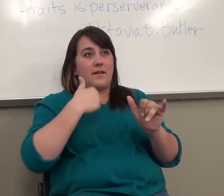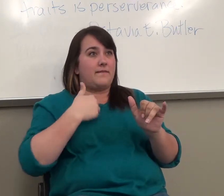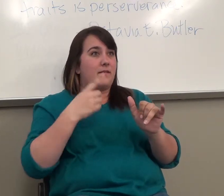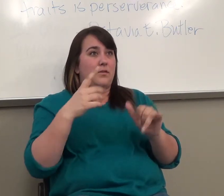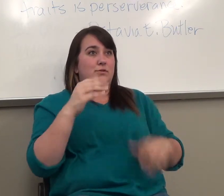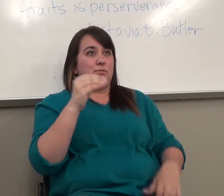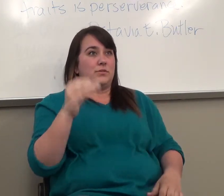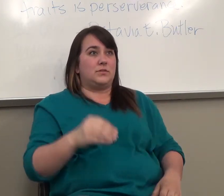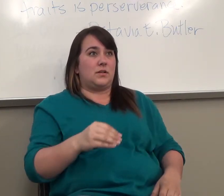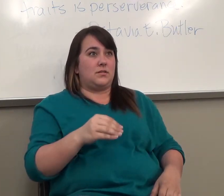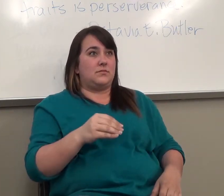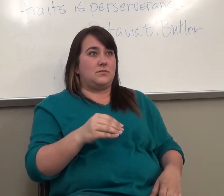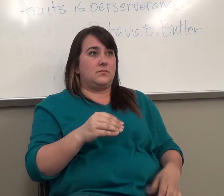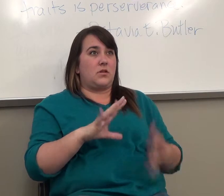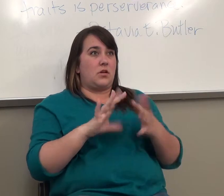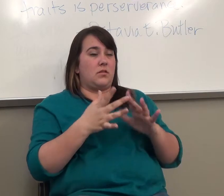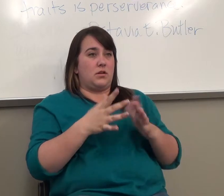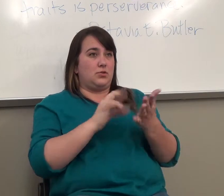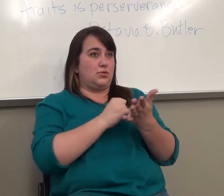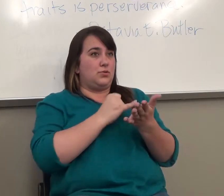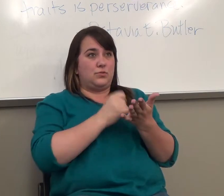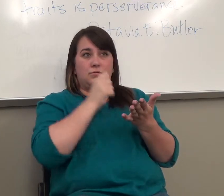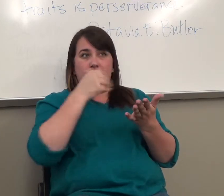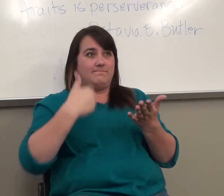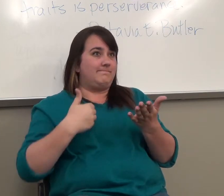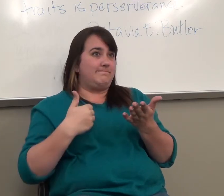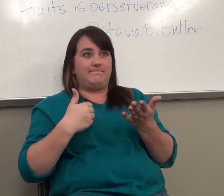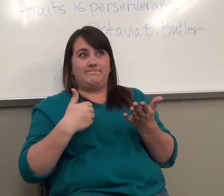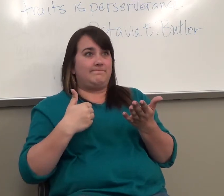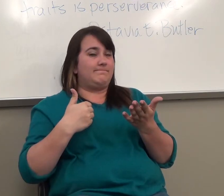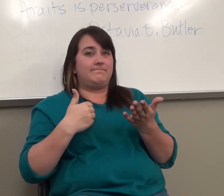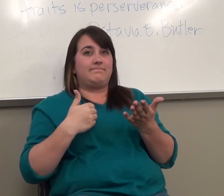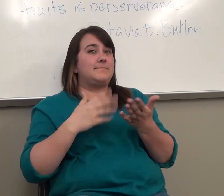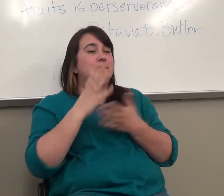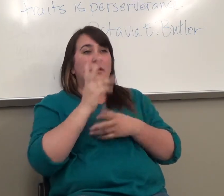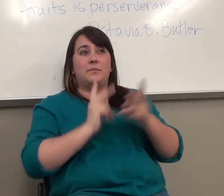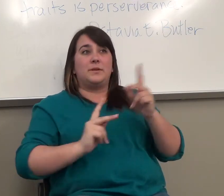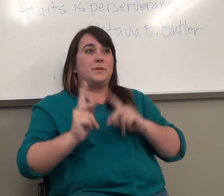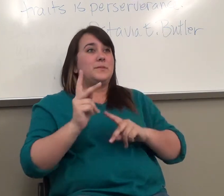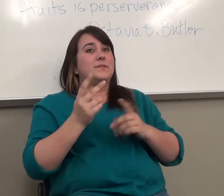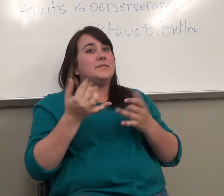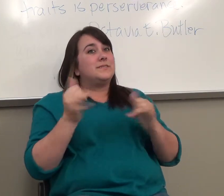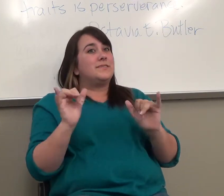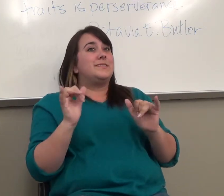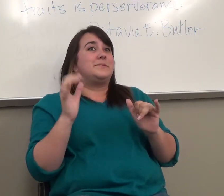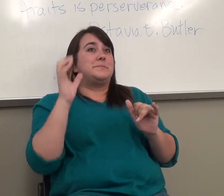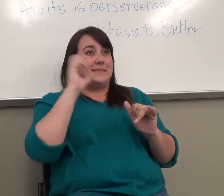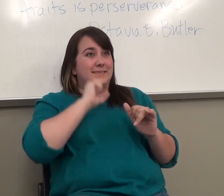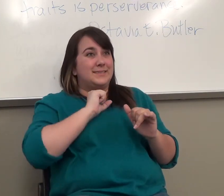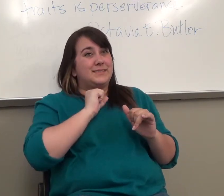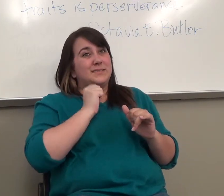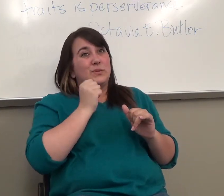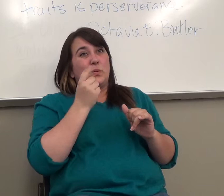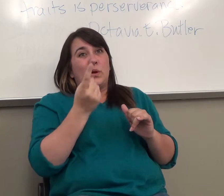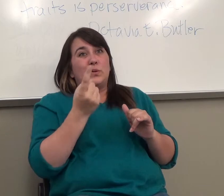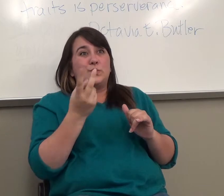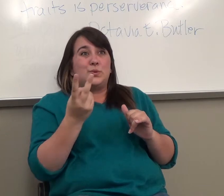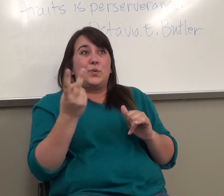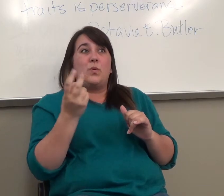100% online on the journals, okay? People are missing 1, 2, or all of them.